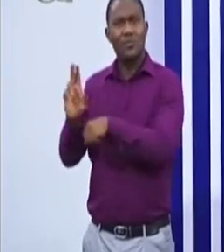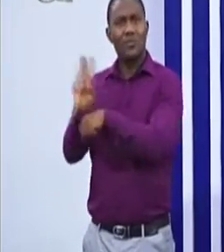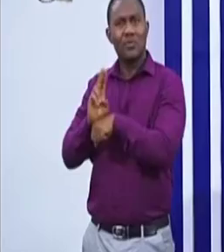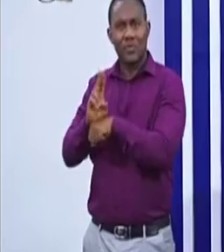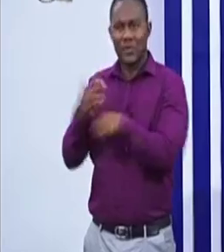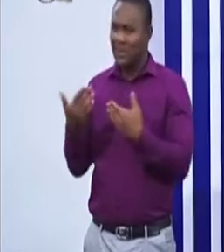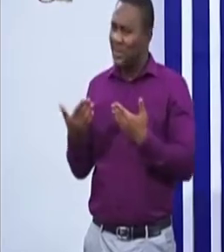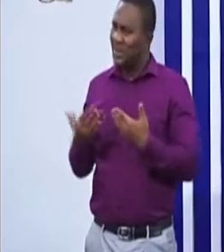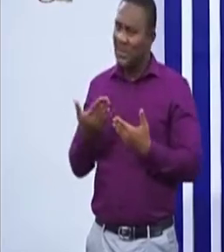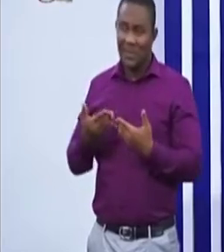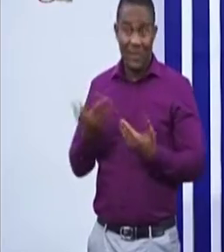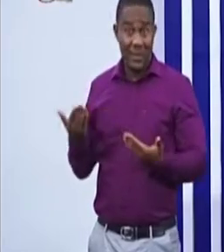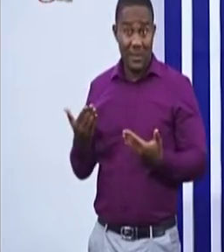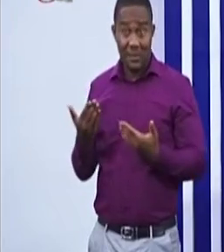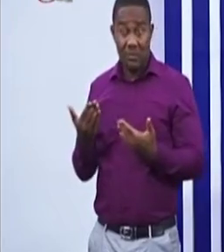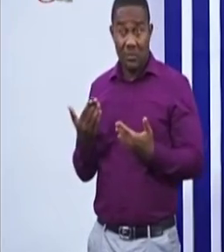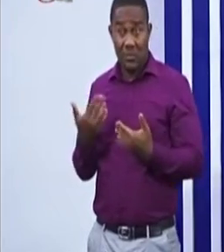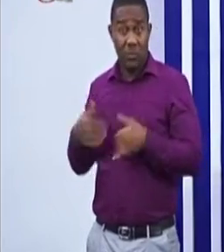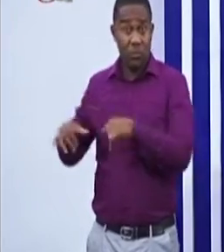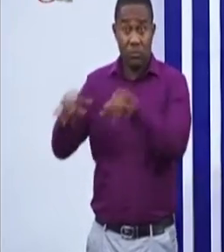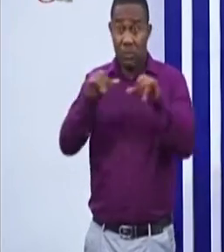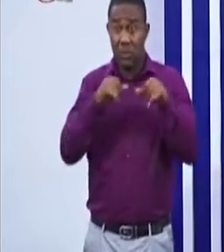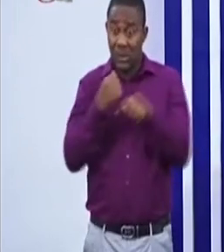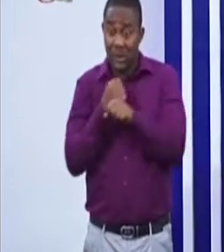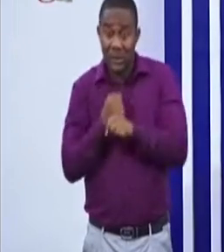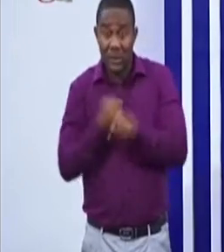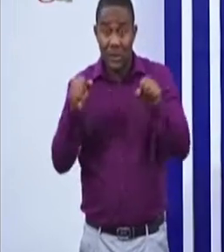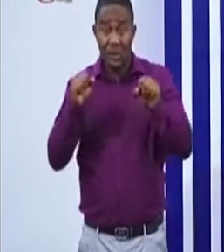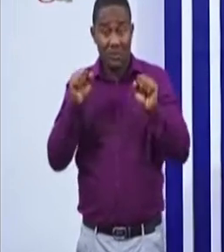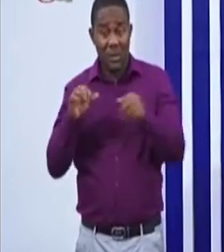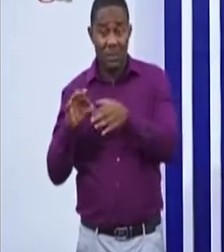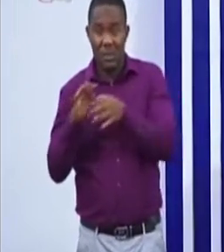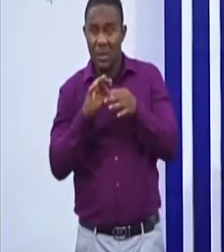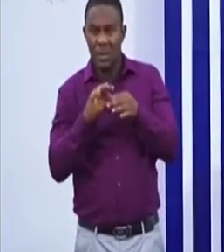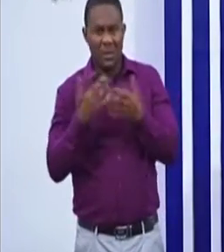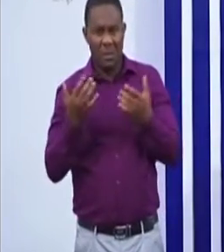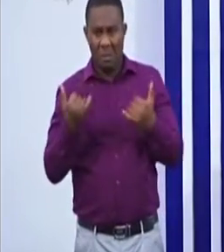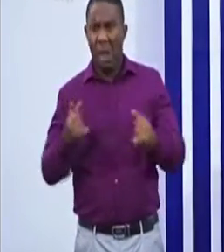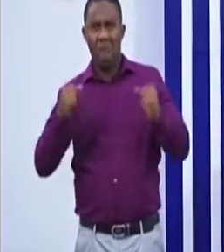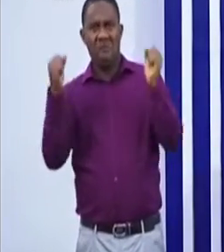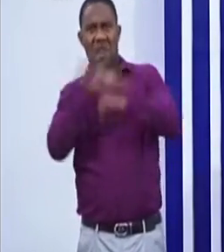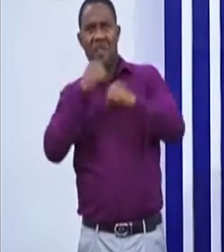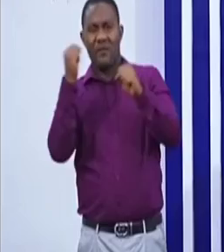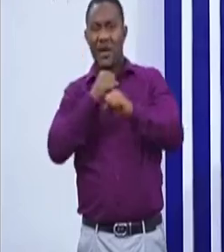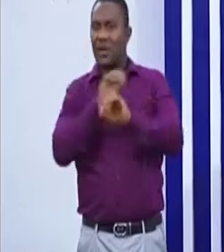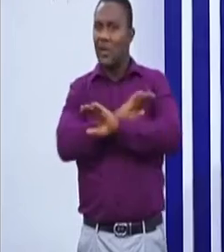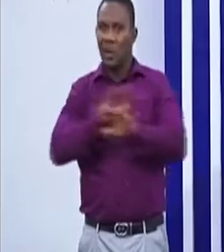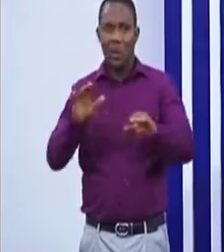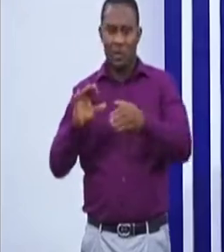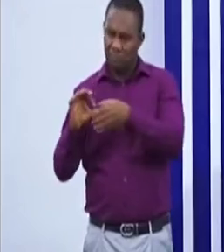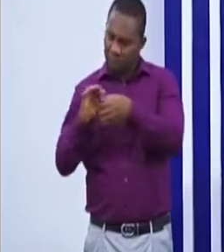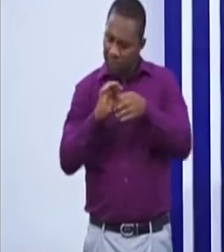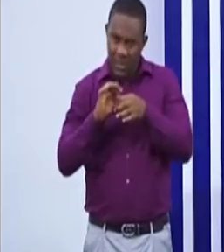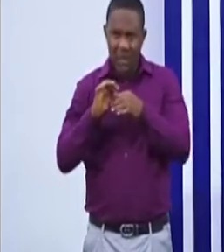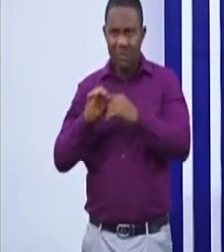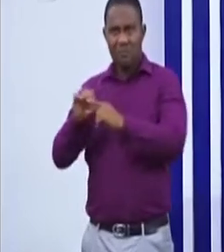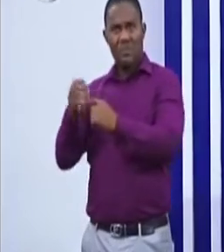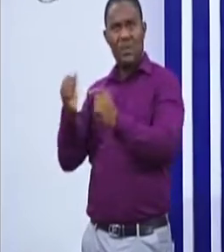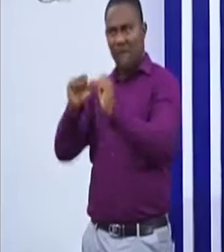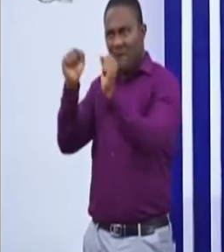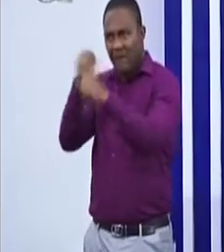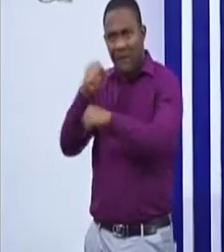safe together. This is not the time to fight each other. Let's all come together to fight